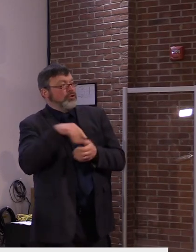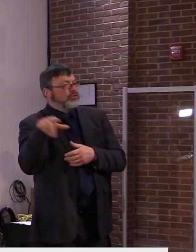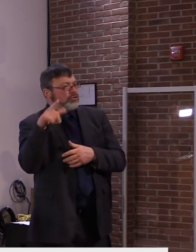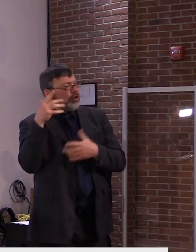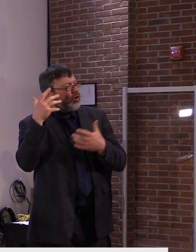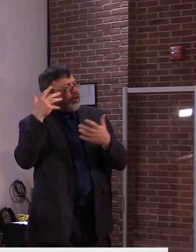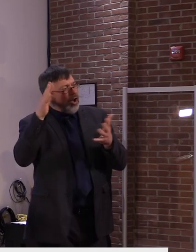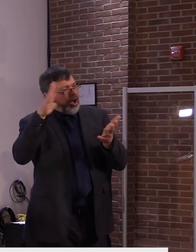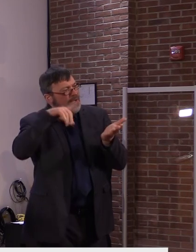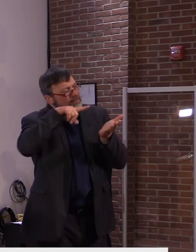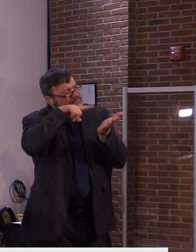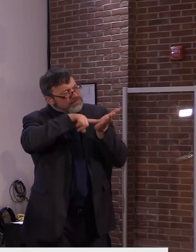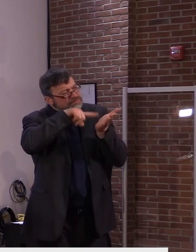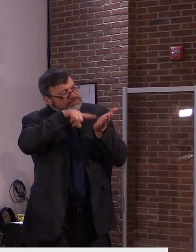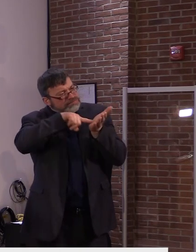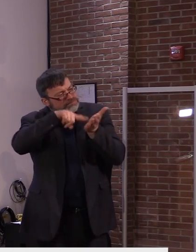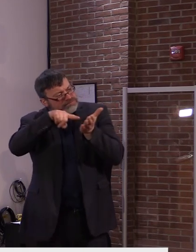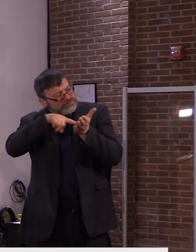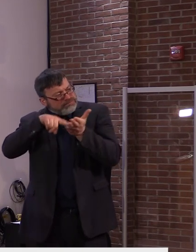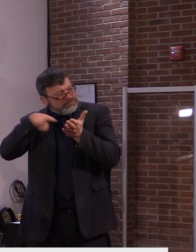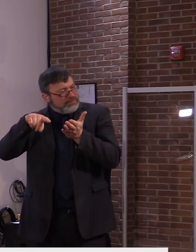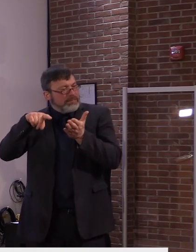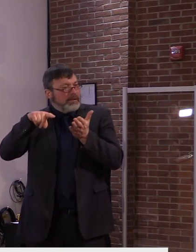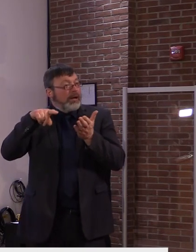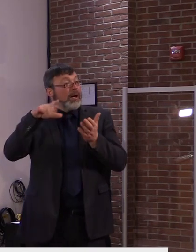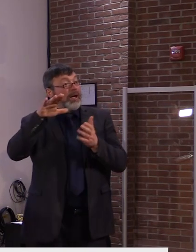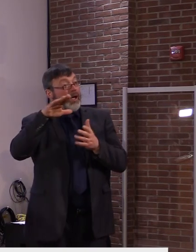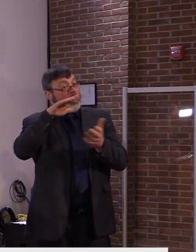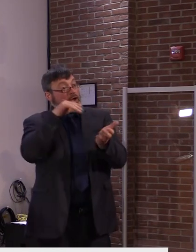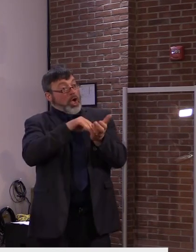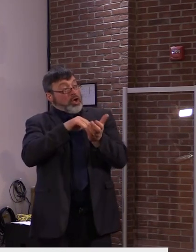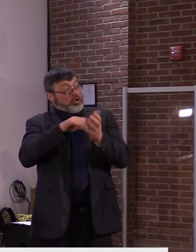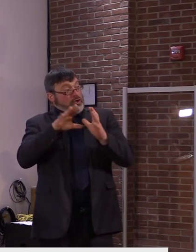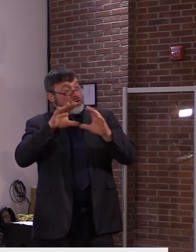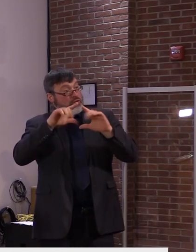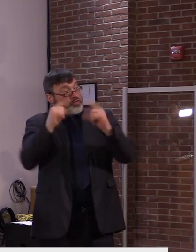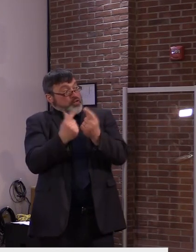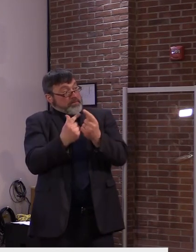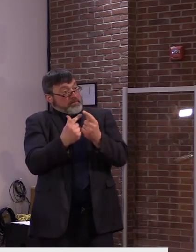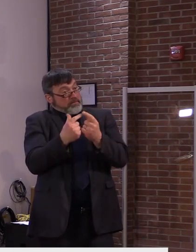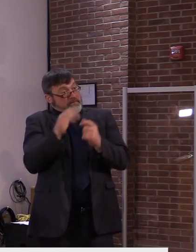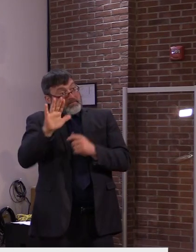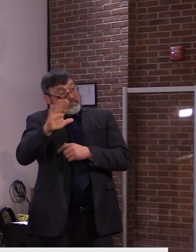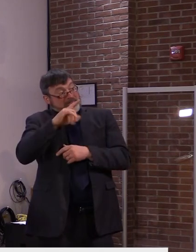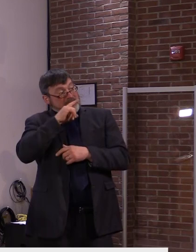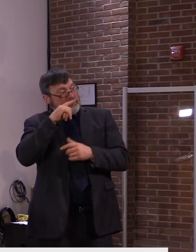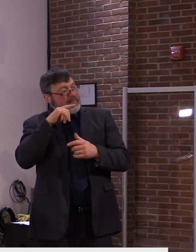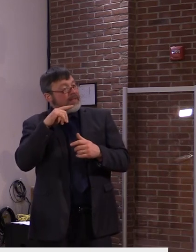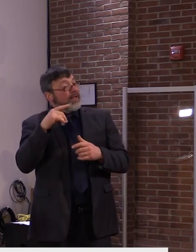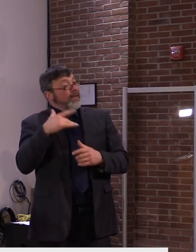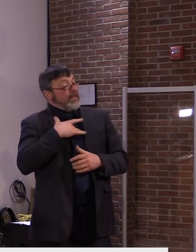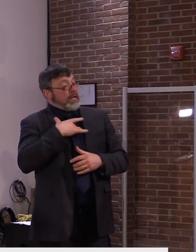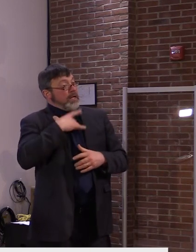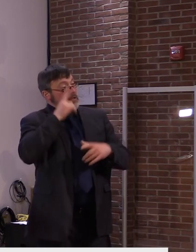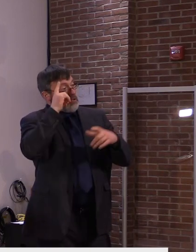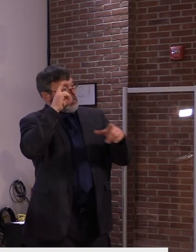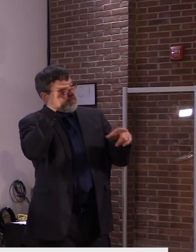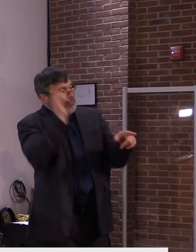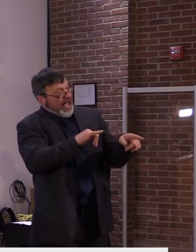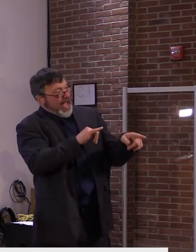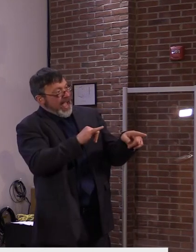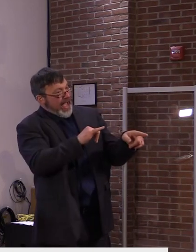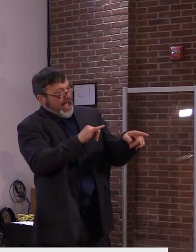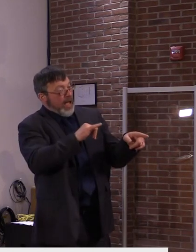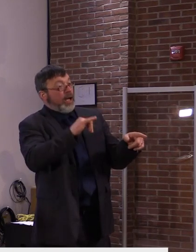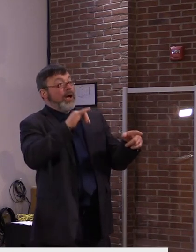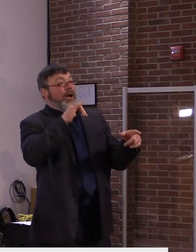continues to advocate that further school reopening at the elementary school level